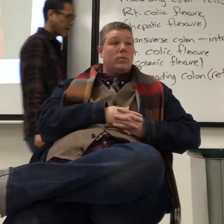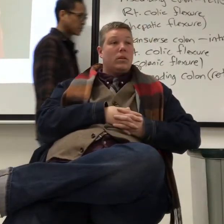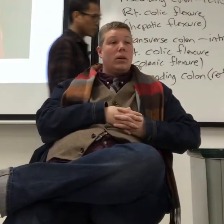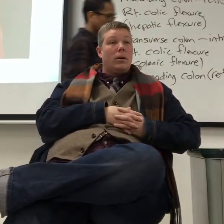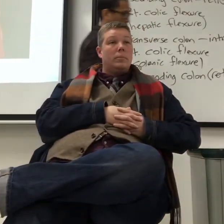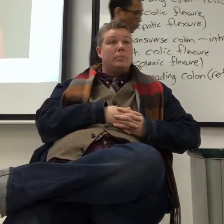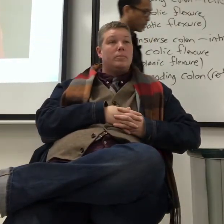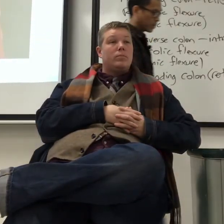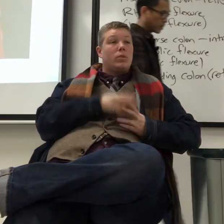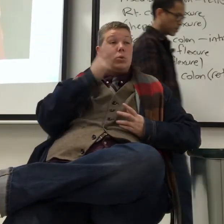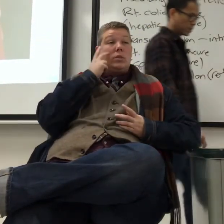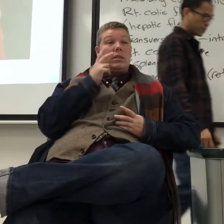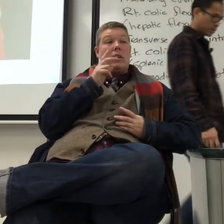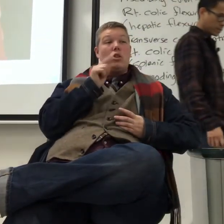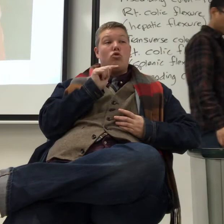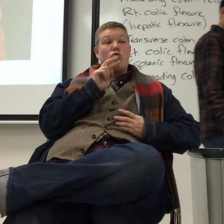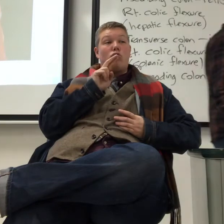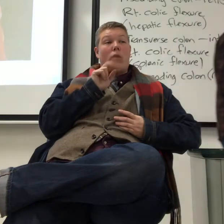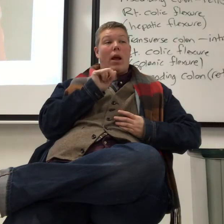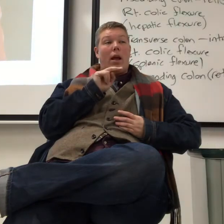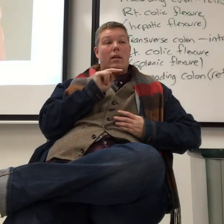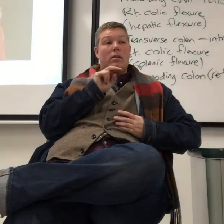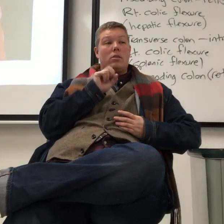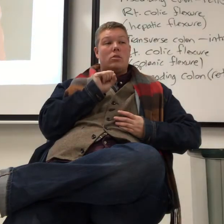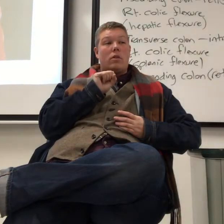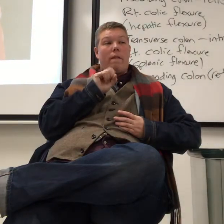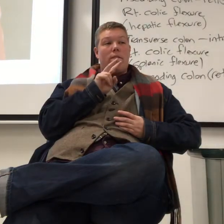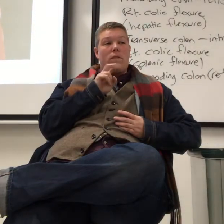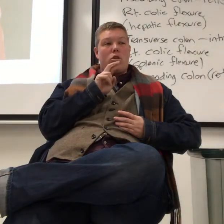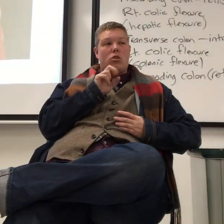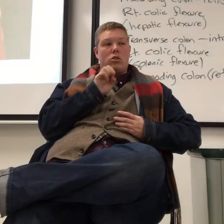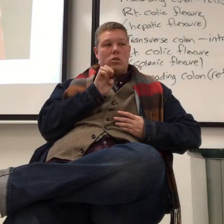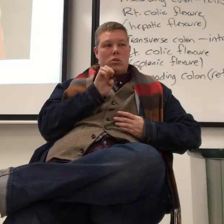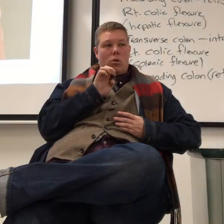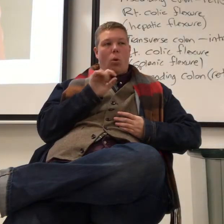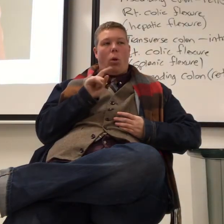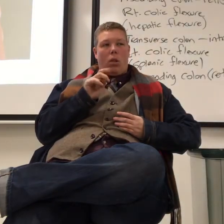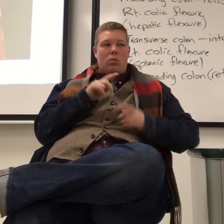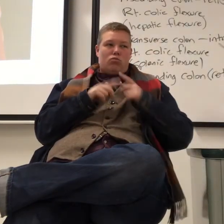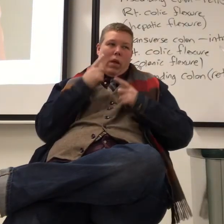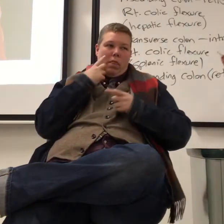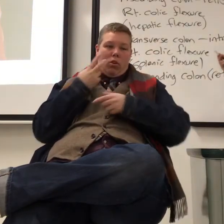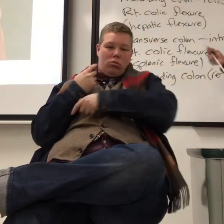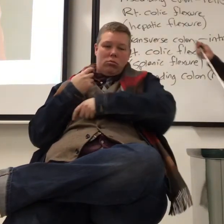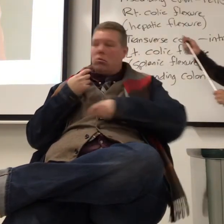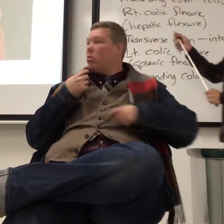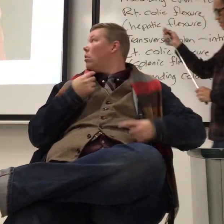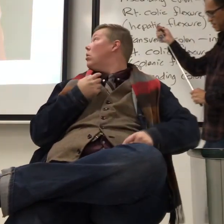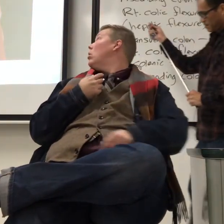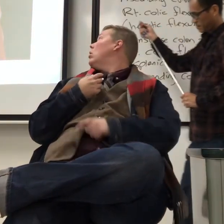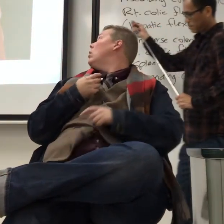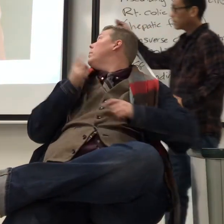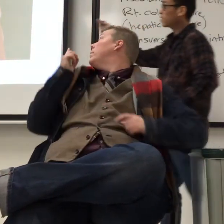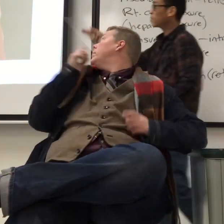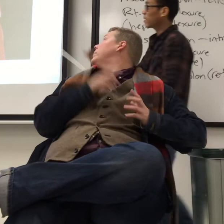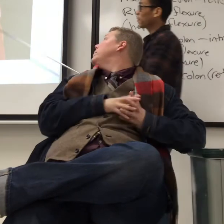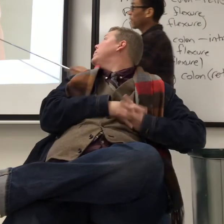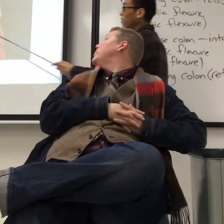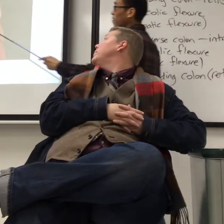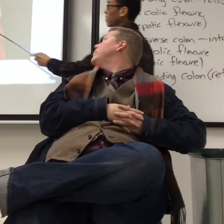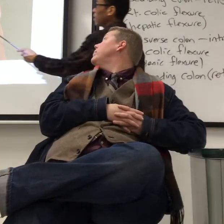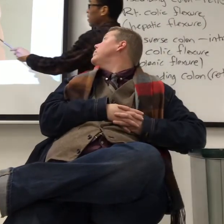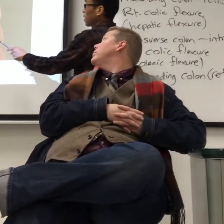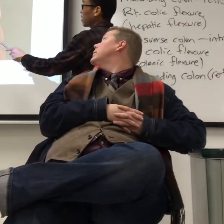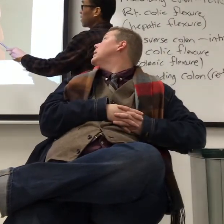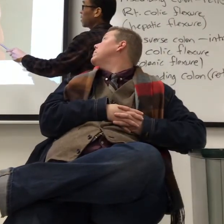the transverse colon? I expect you to see that one. It's pretty obvious, I think. It's right